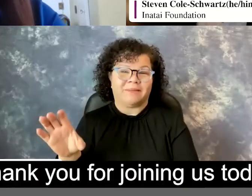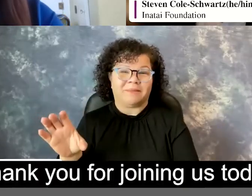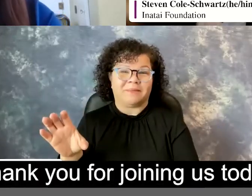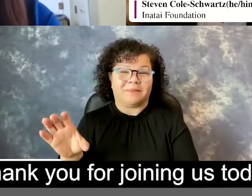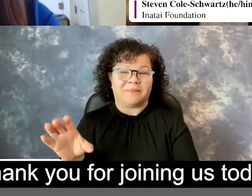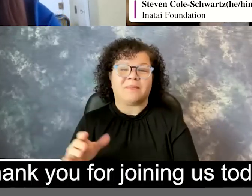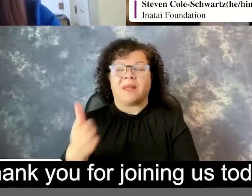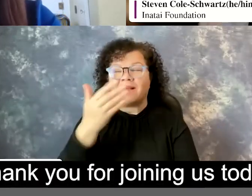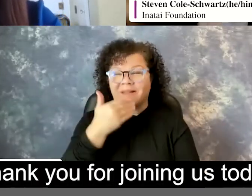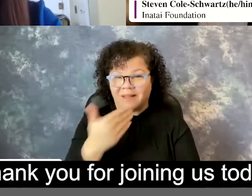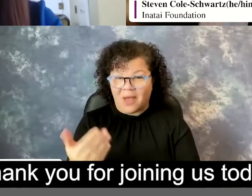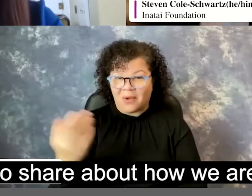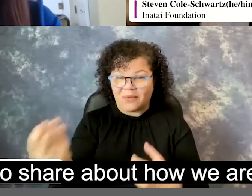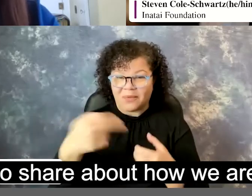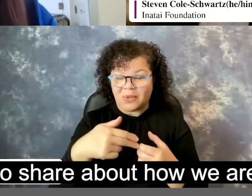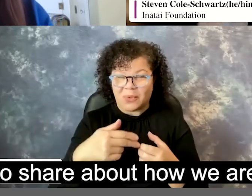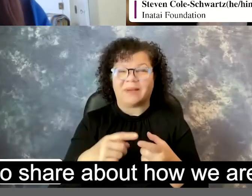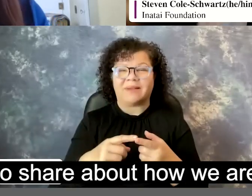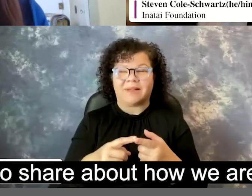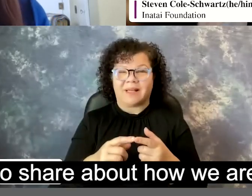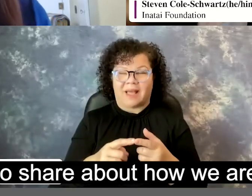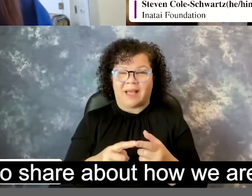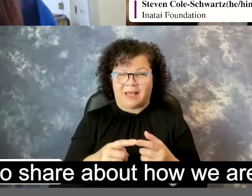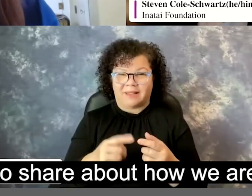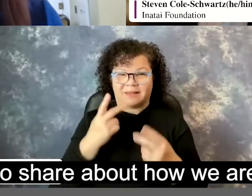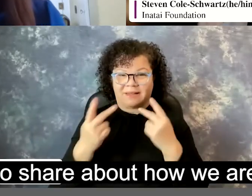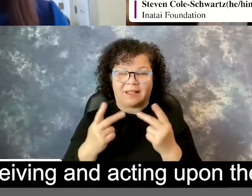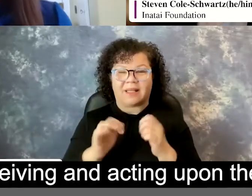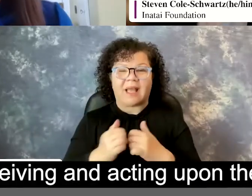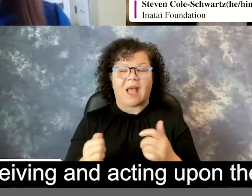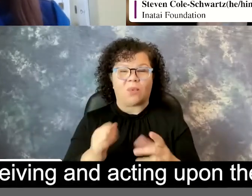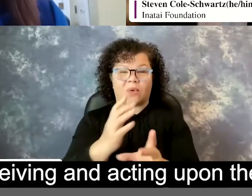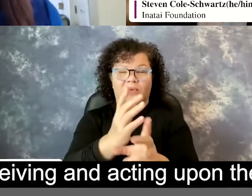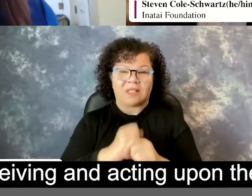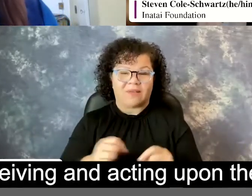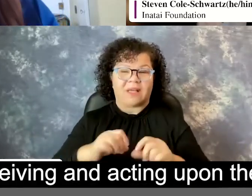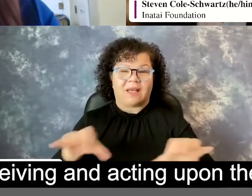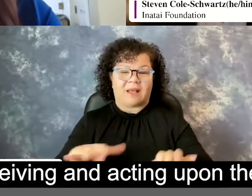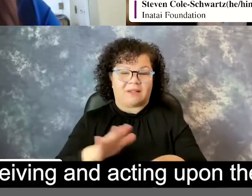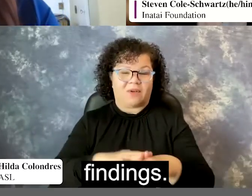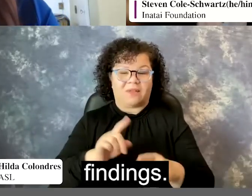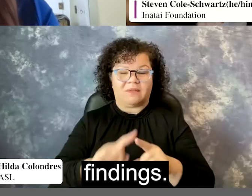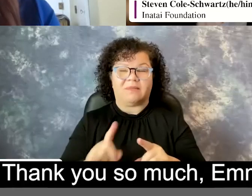for joining us today to share about how we are receiving and acting upon these findings.